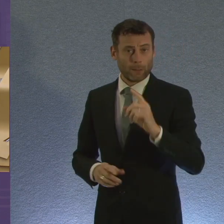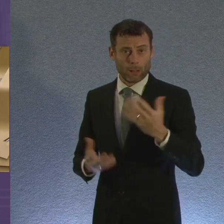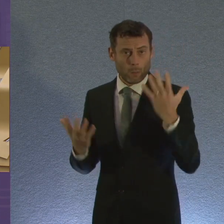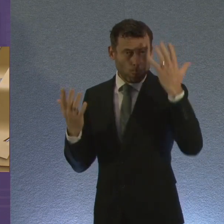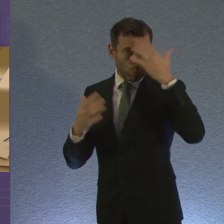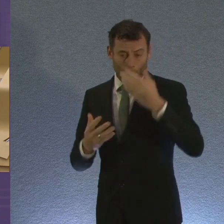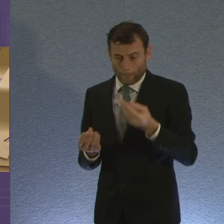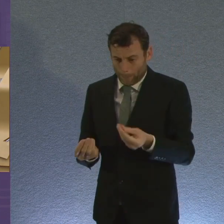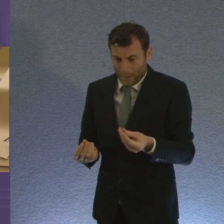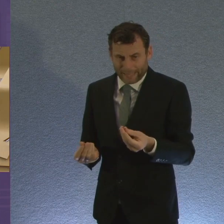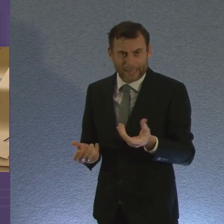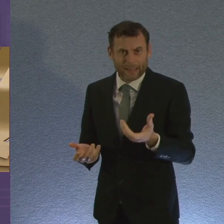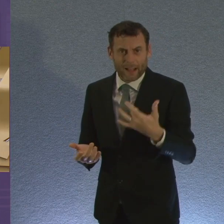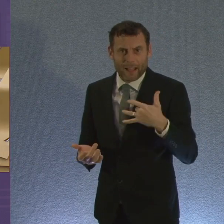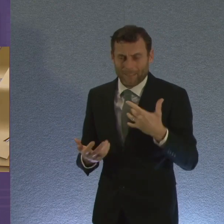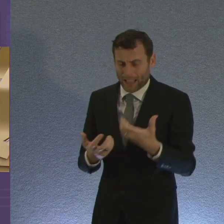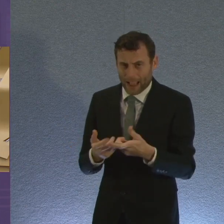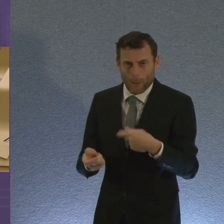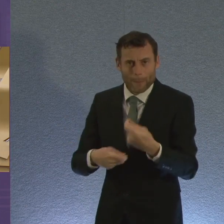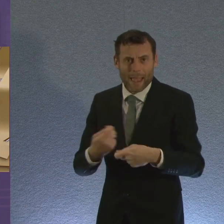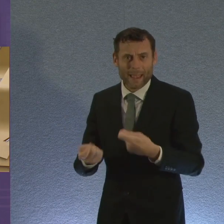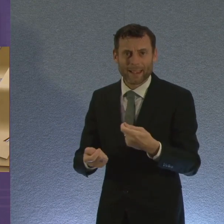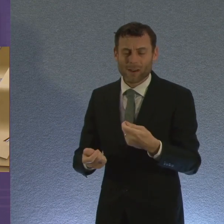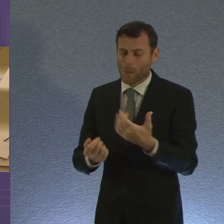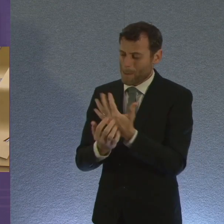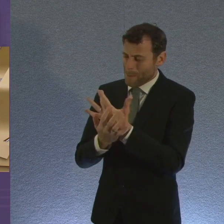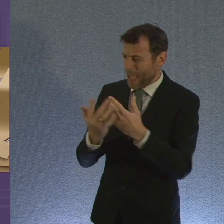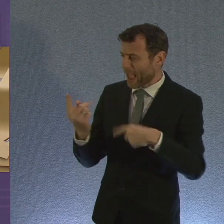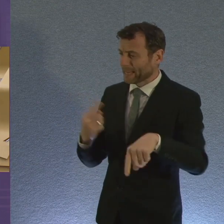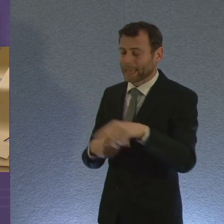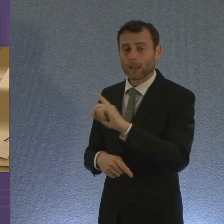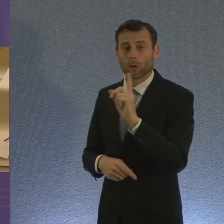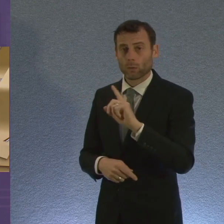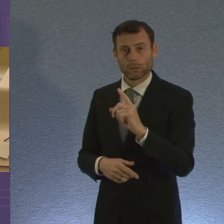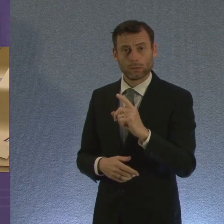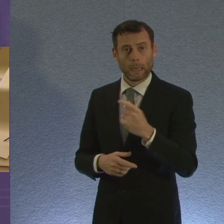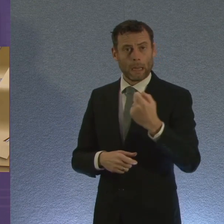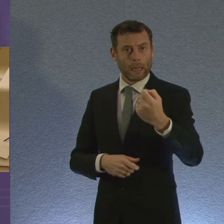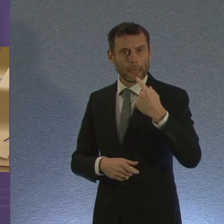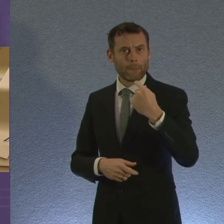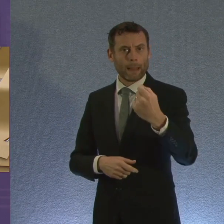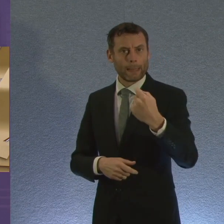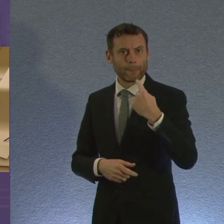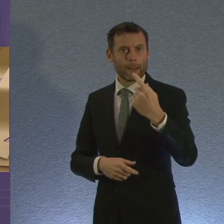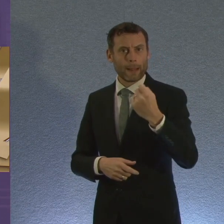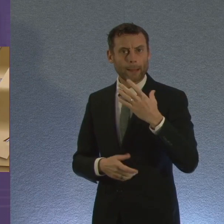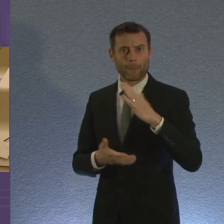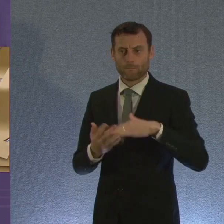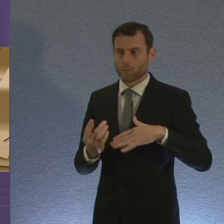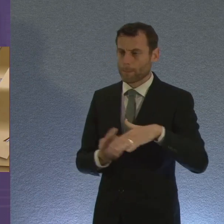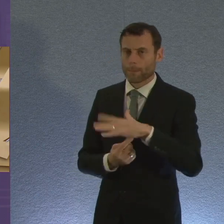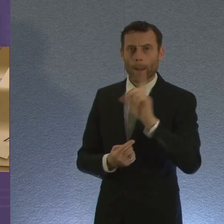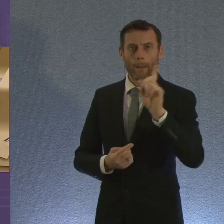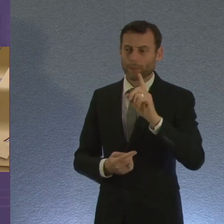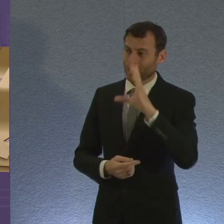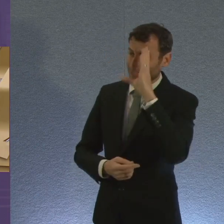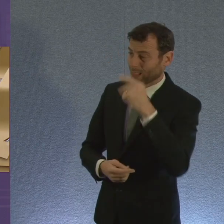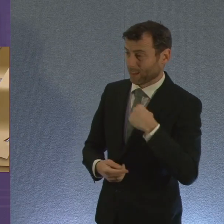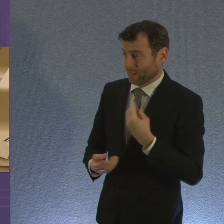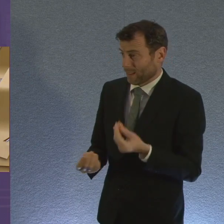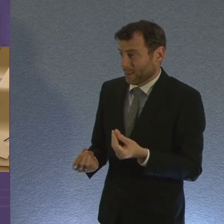contacts on that, not on an hourly basis, almost by minute, and have been for the last 10 days. There are people who